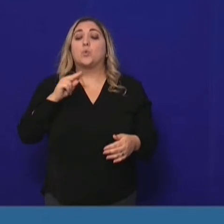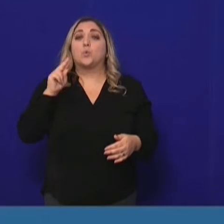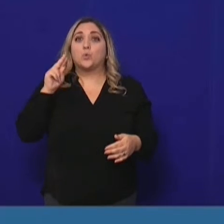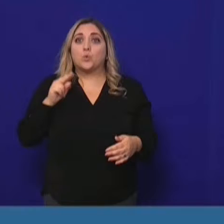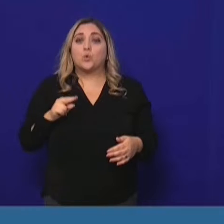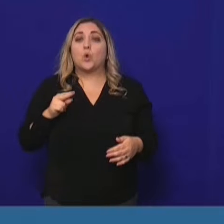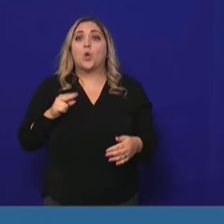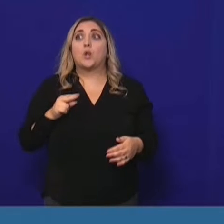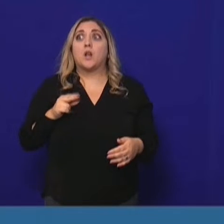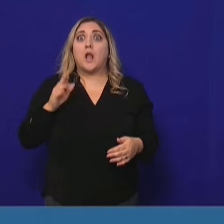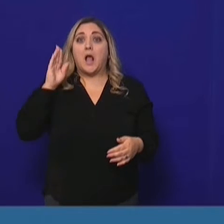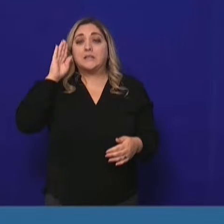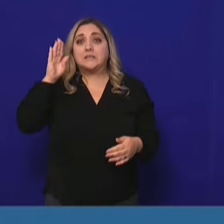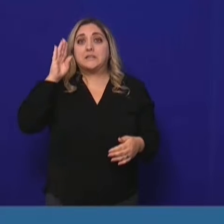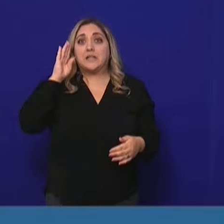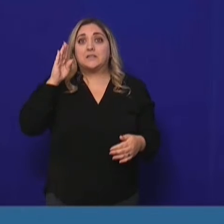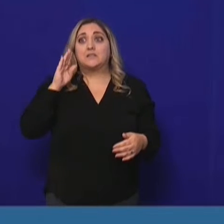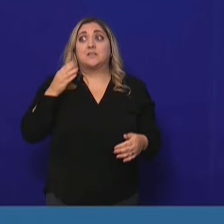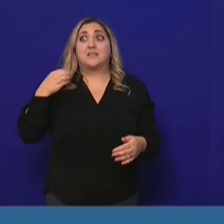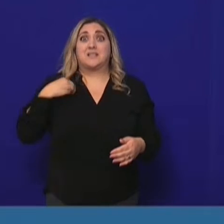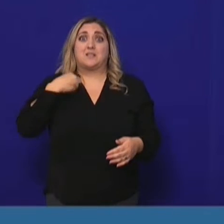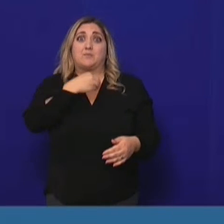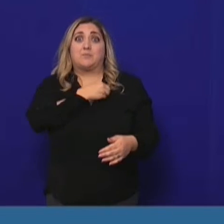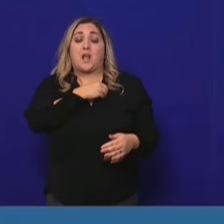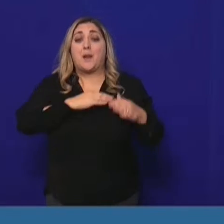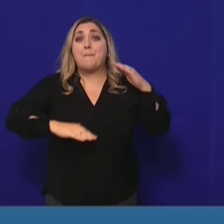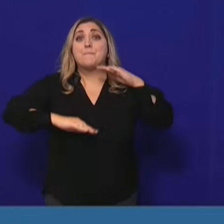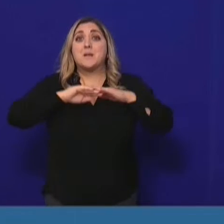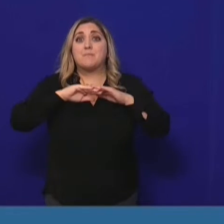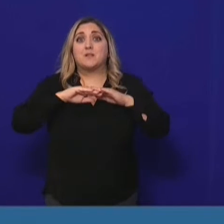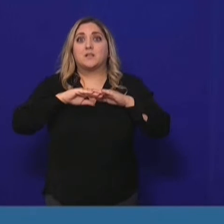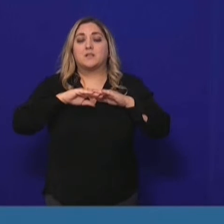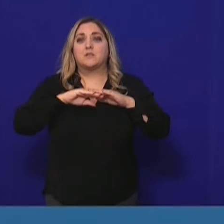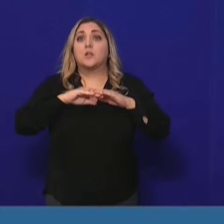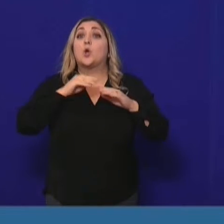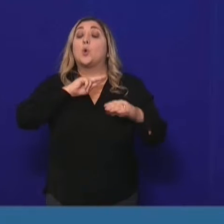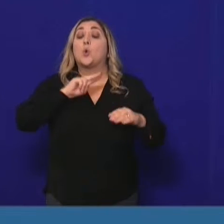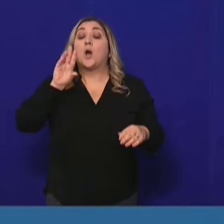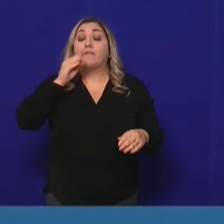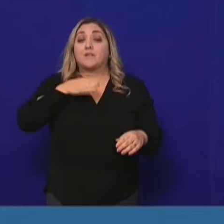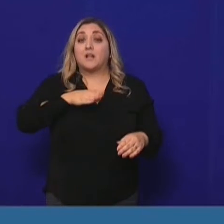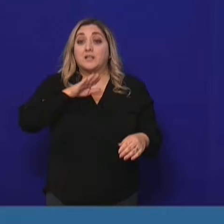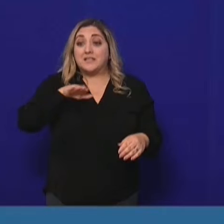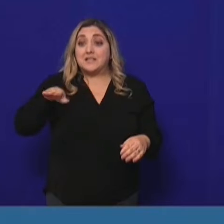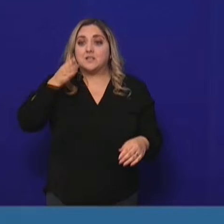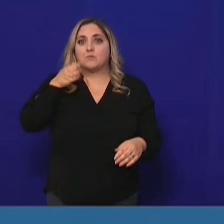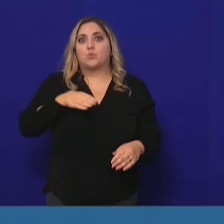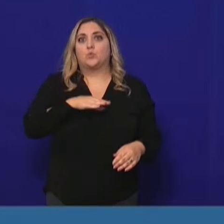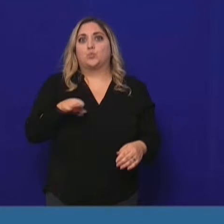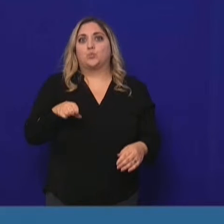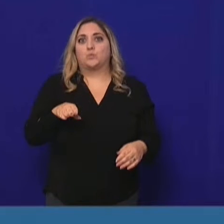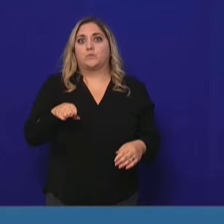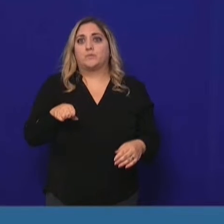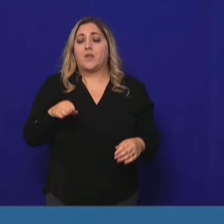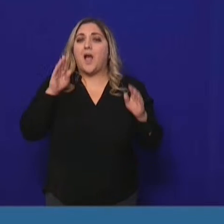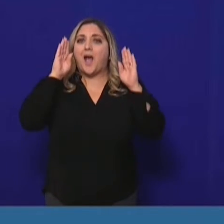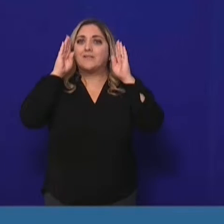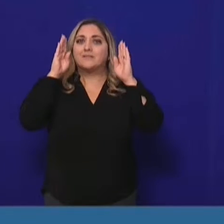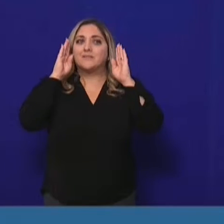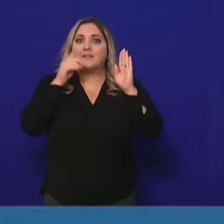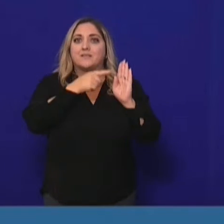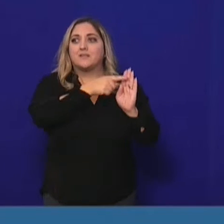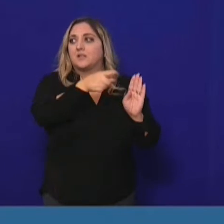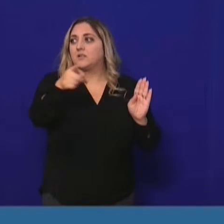li ħajkollna iktar influss ta' nies li jitlu l-isptar tagħna u sfortunatament iktar nies li jmutu. Dan kollu